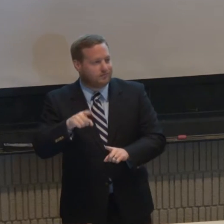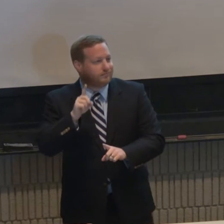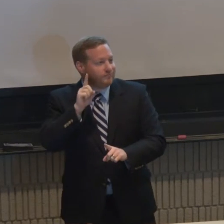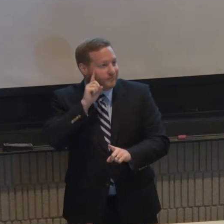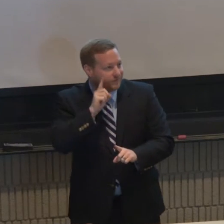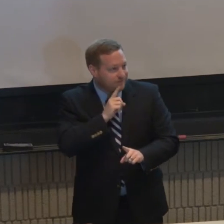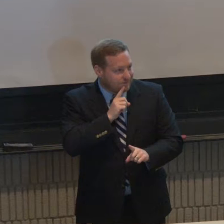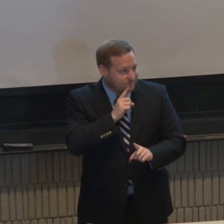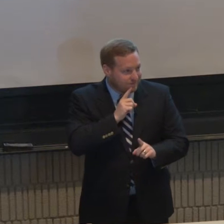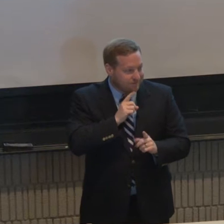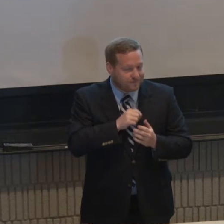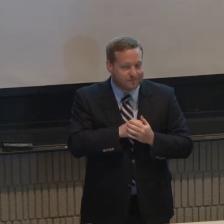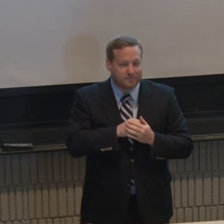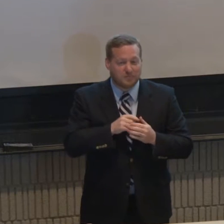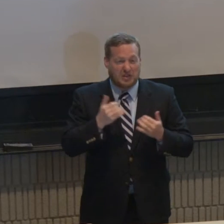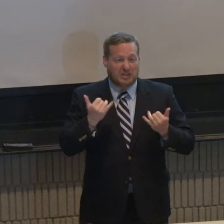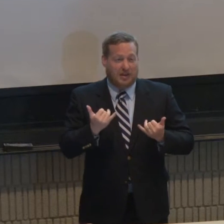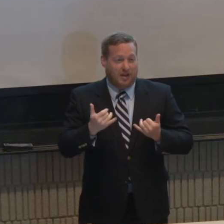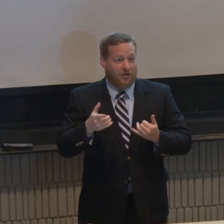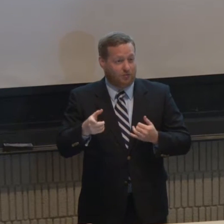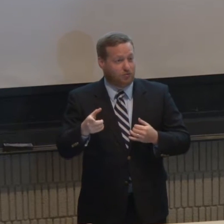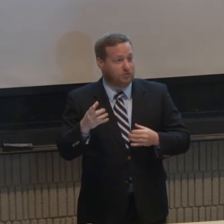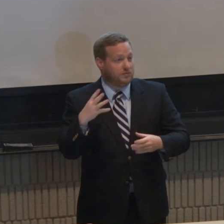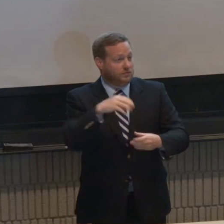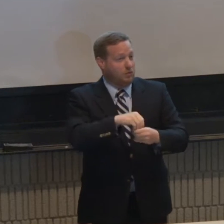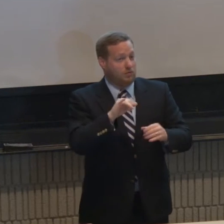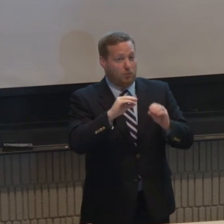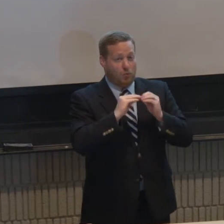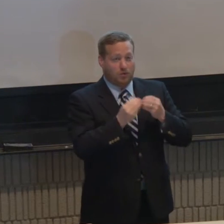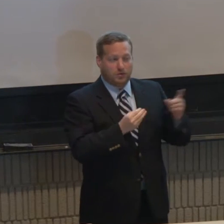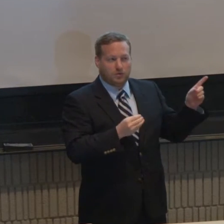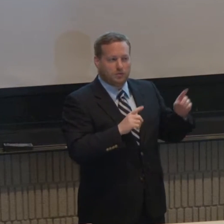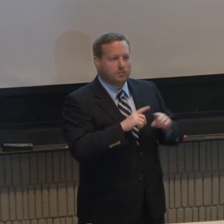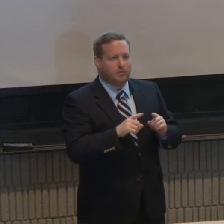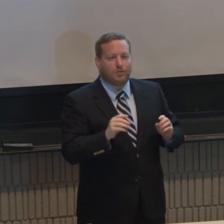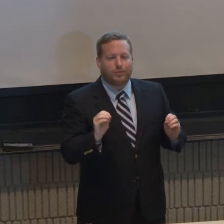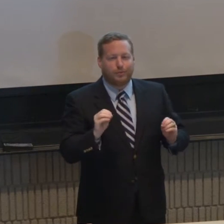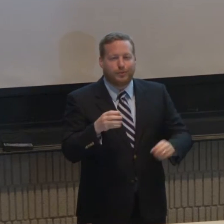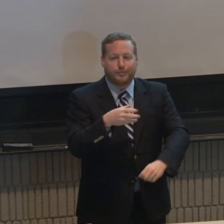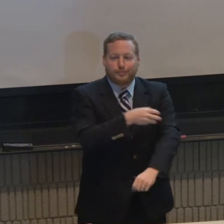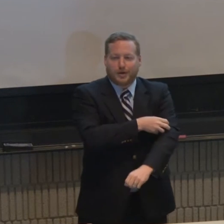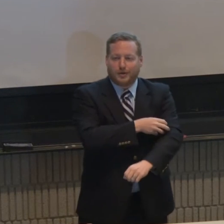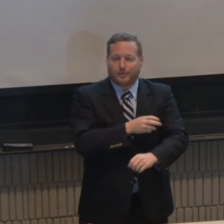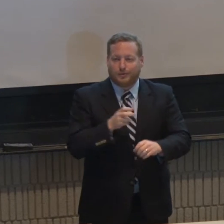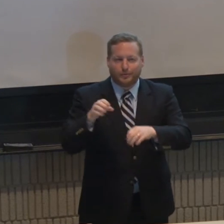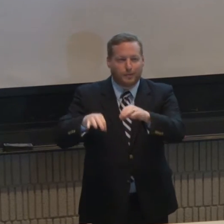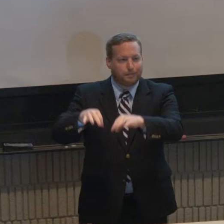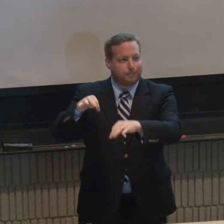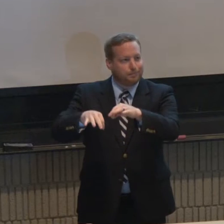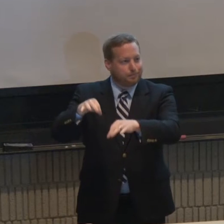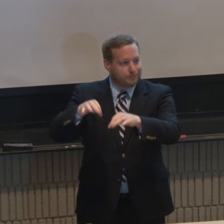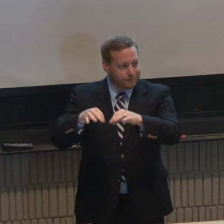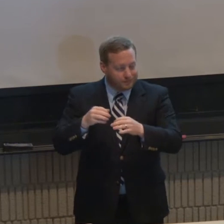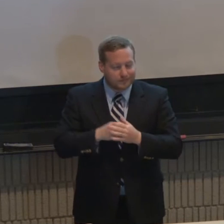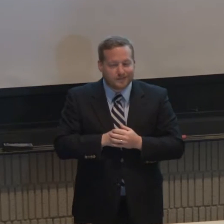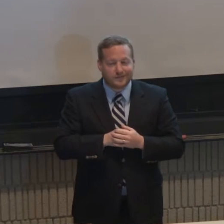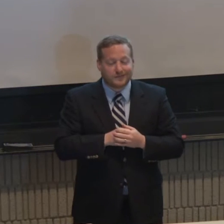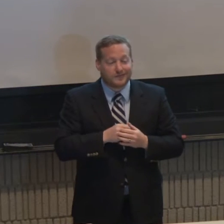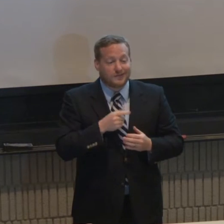And his daughter was named Mildred. She was deaf. And she's now involved in the organization, but she really is sort